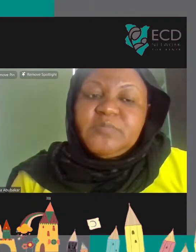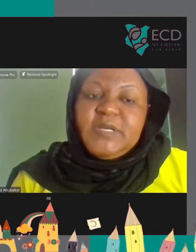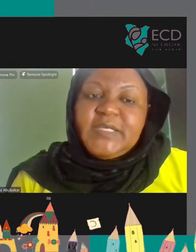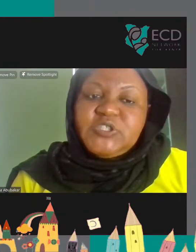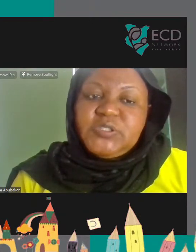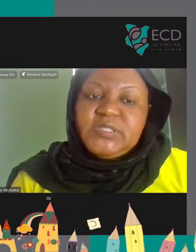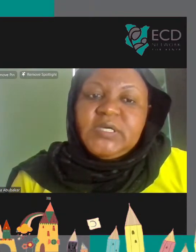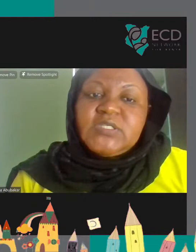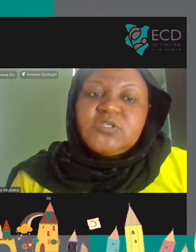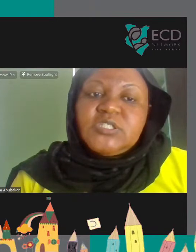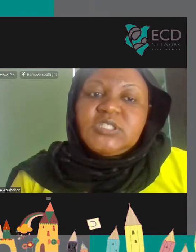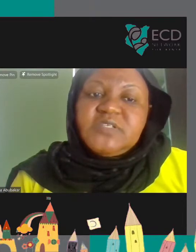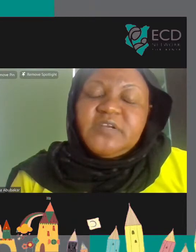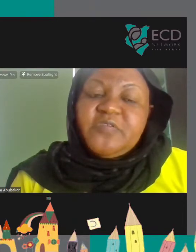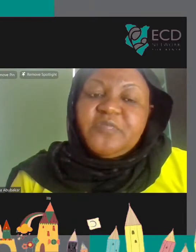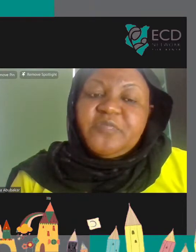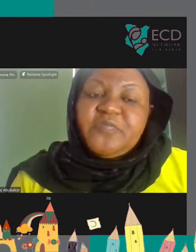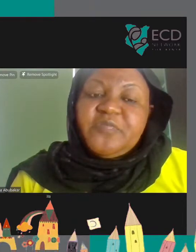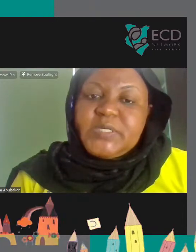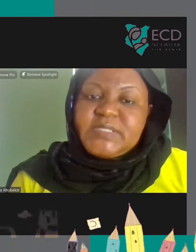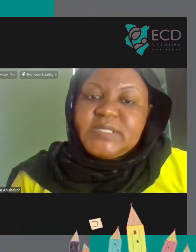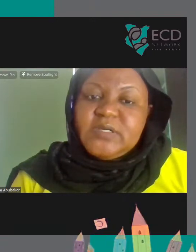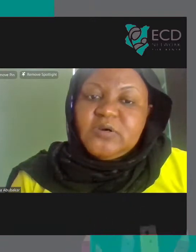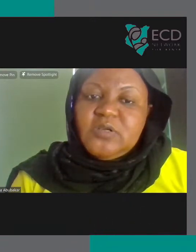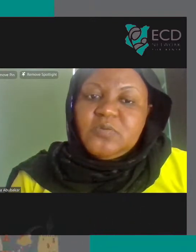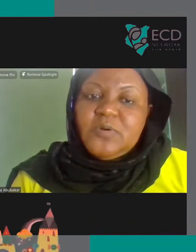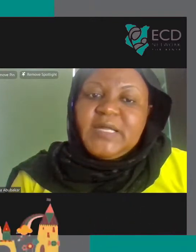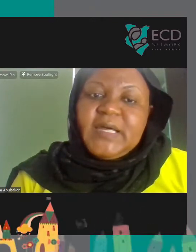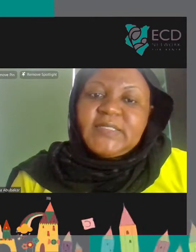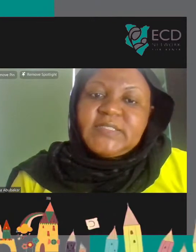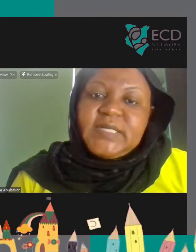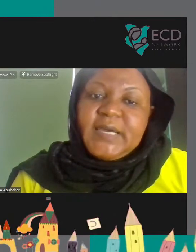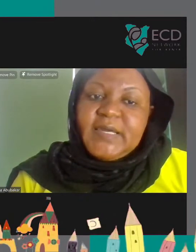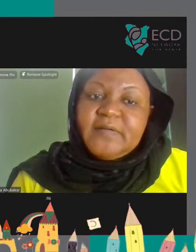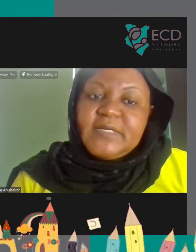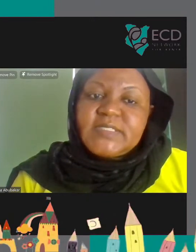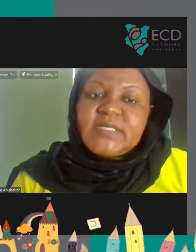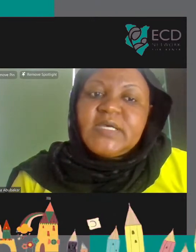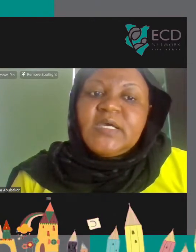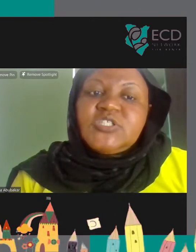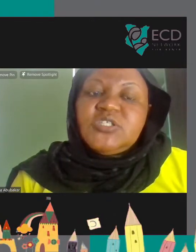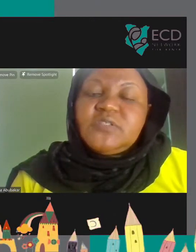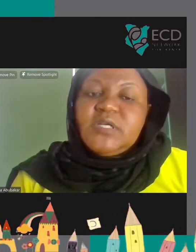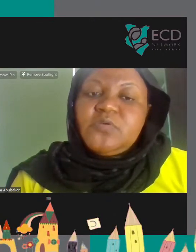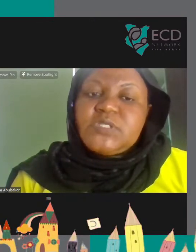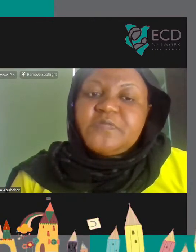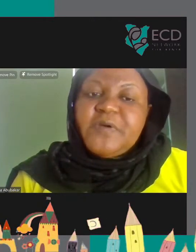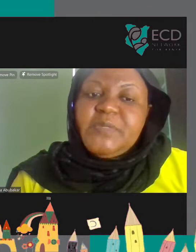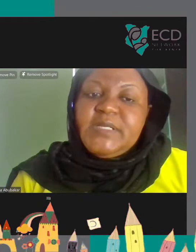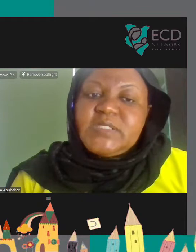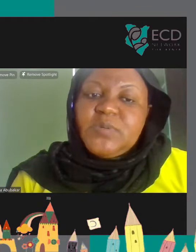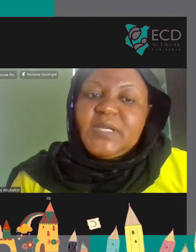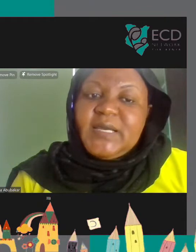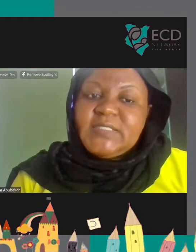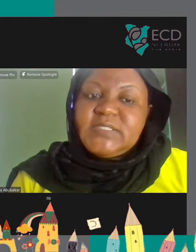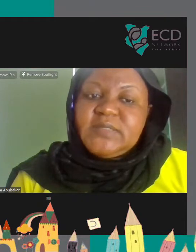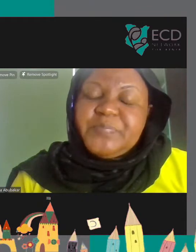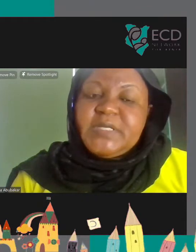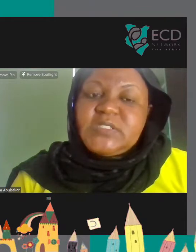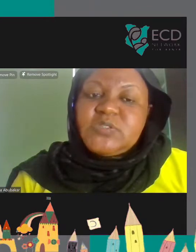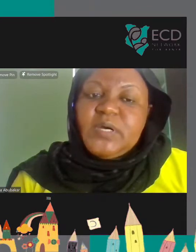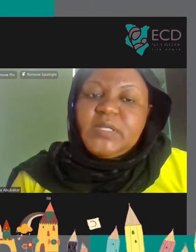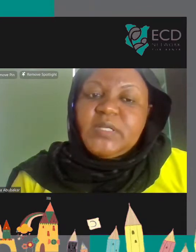suboptimal stimulation. So children of parents who are single were at higher risk, children whose families were